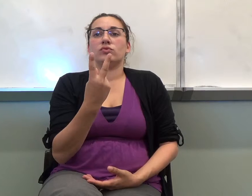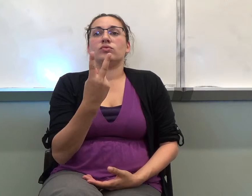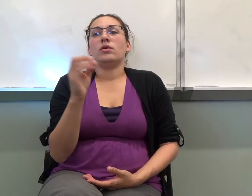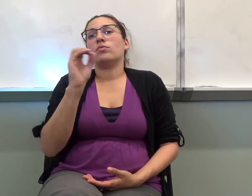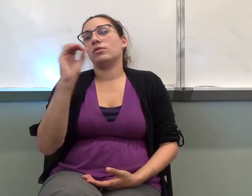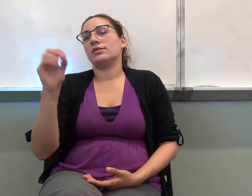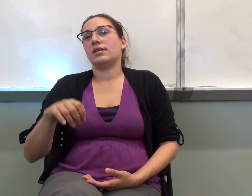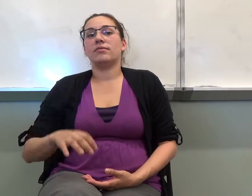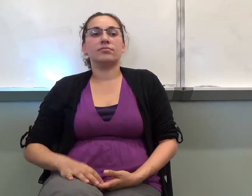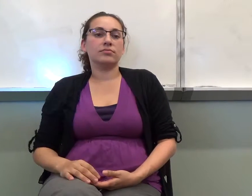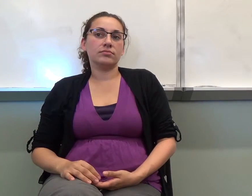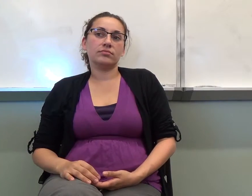So you subtract.